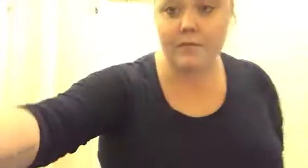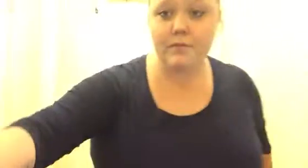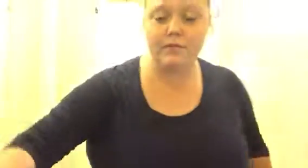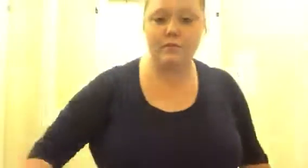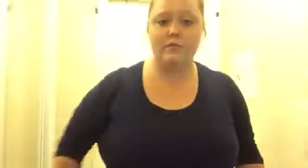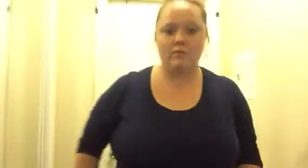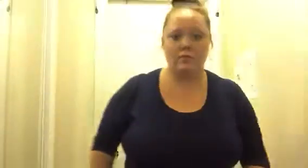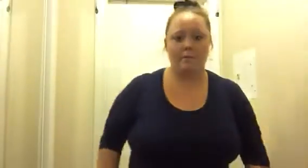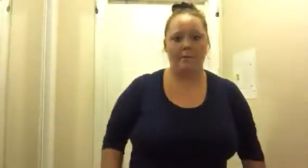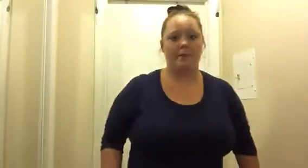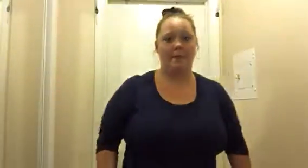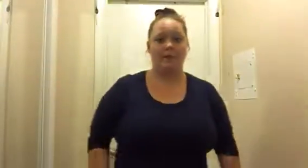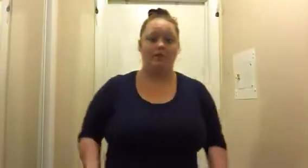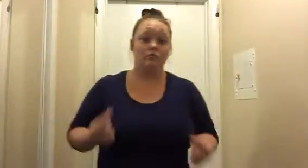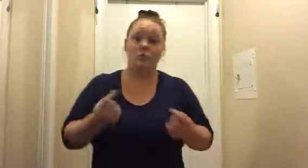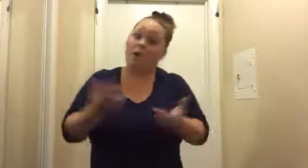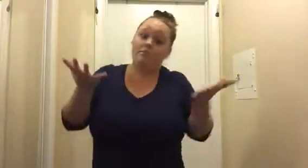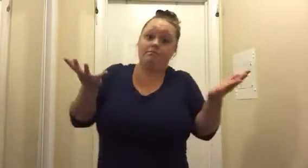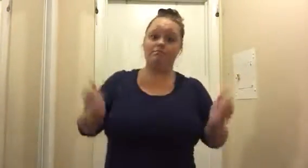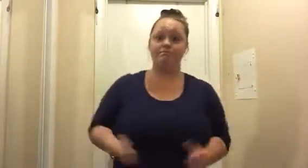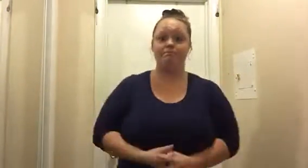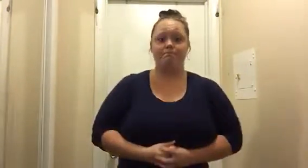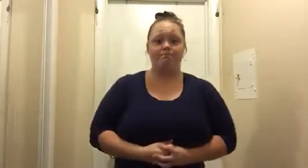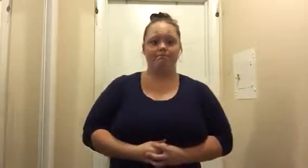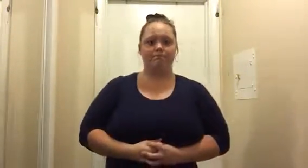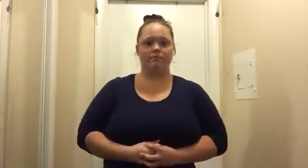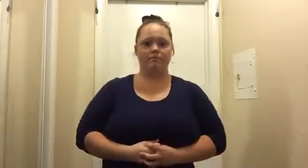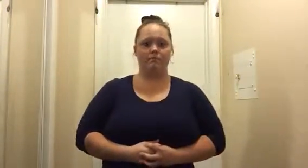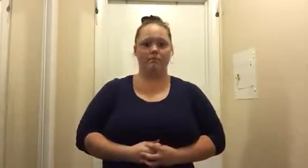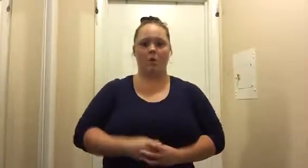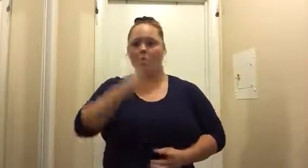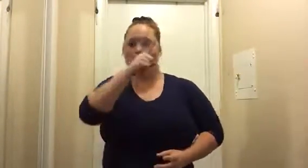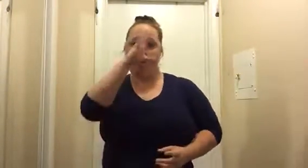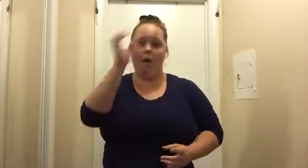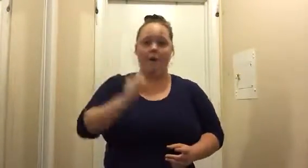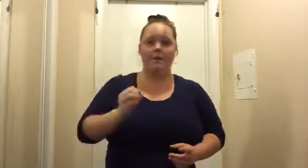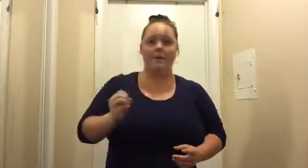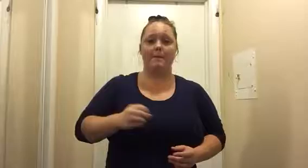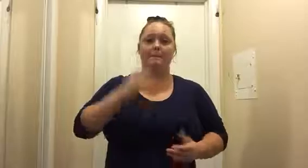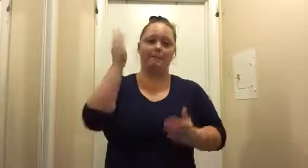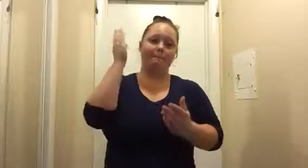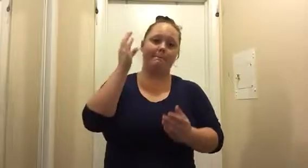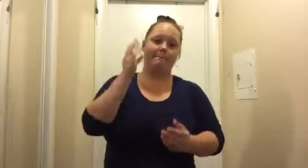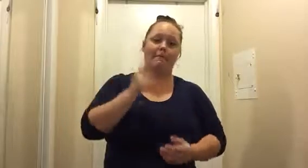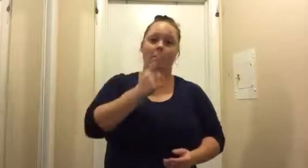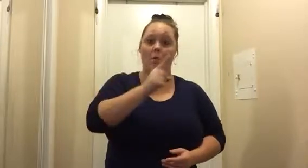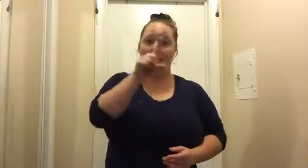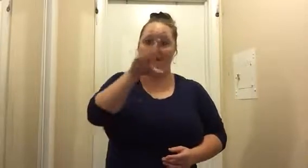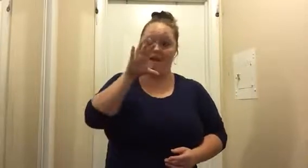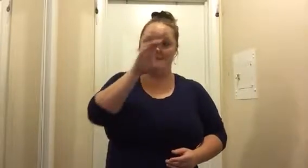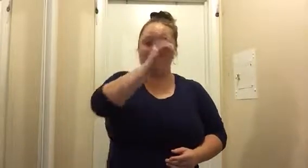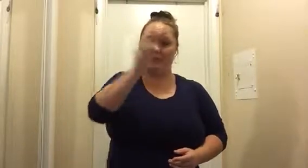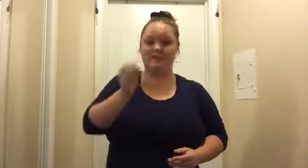did what I always did. Went cold turkey and tried to detox. This time, something went very